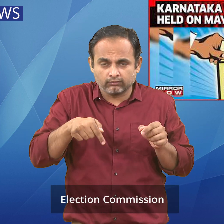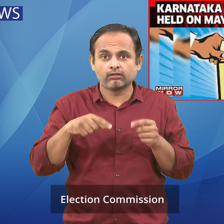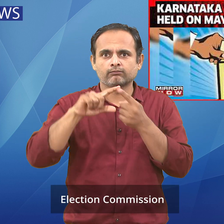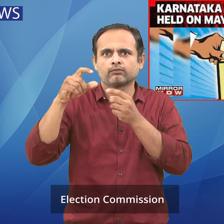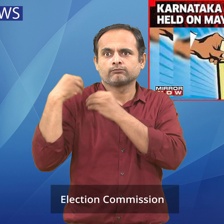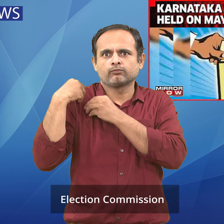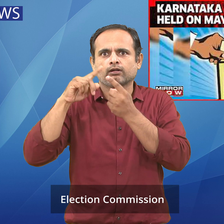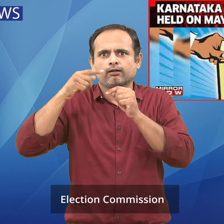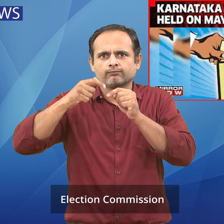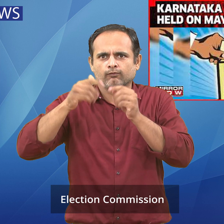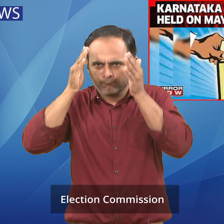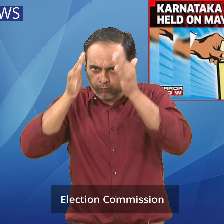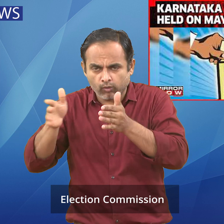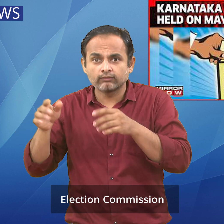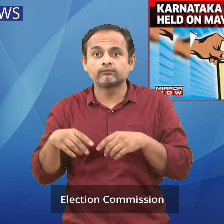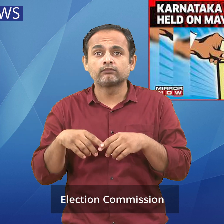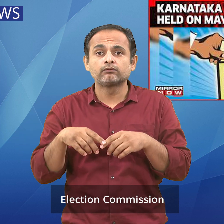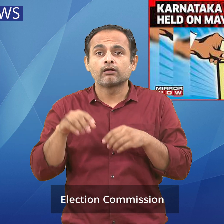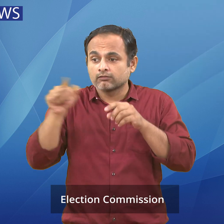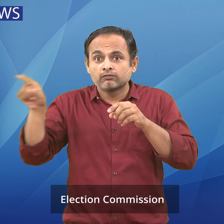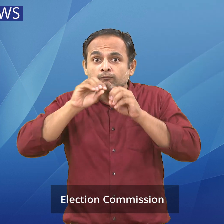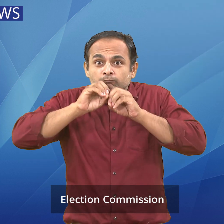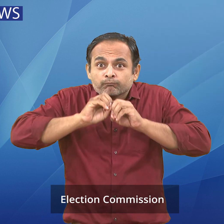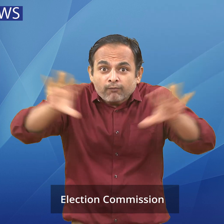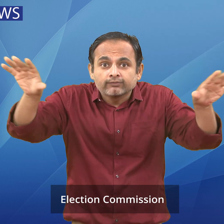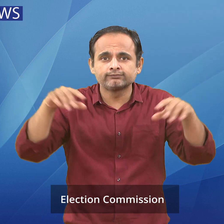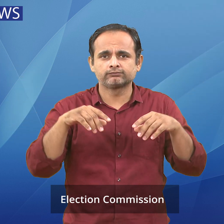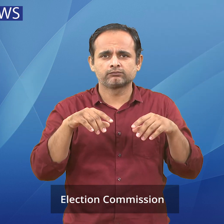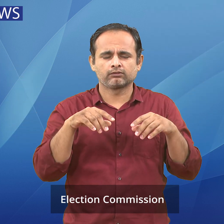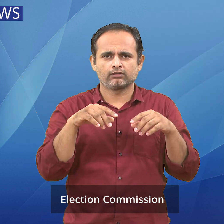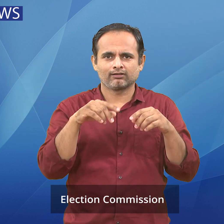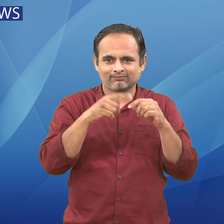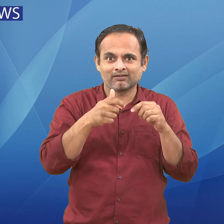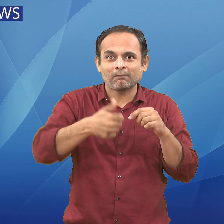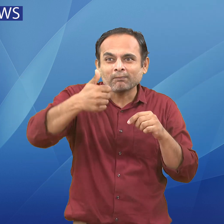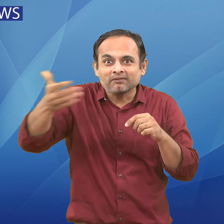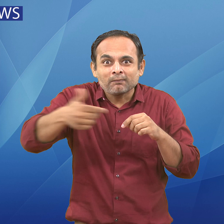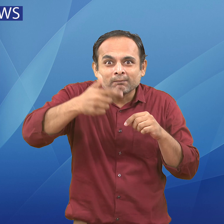for filing nominations. The last date for withdrawal of nominations is April 24.